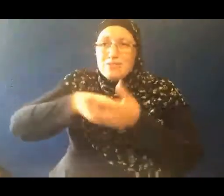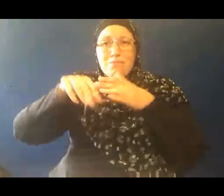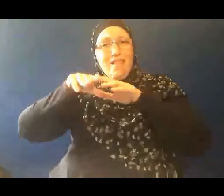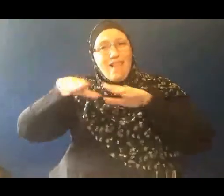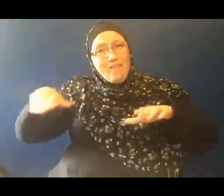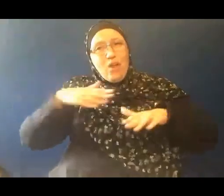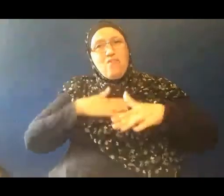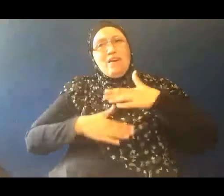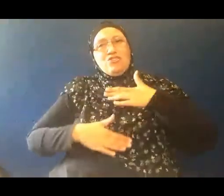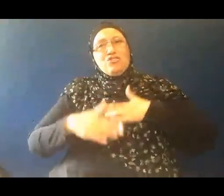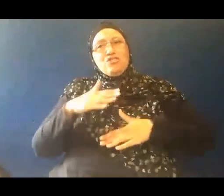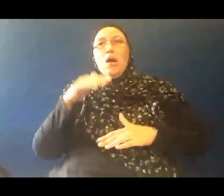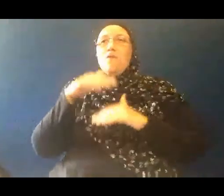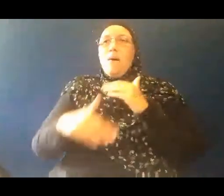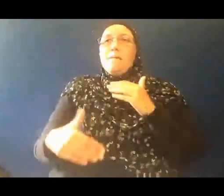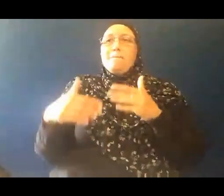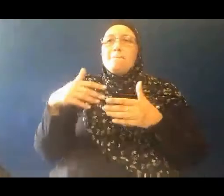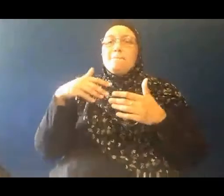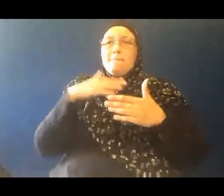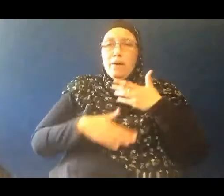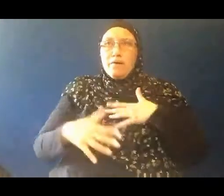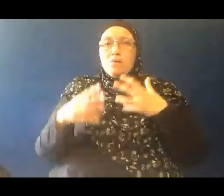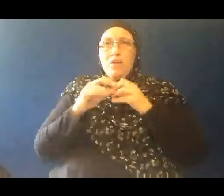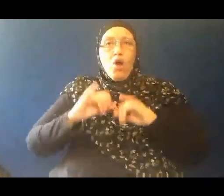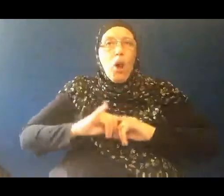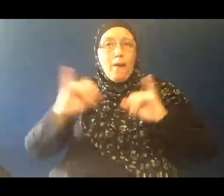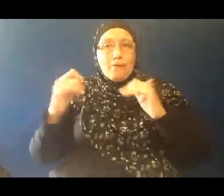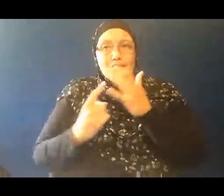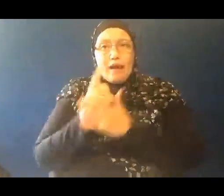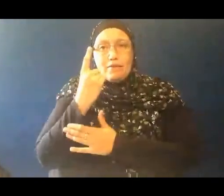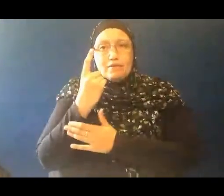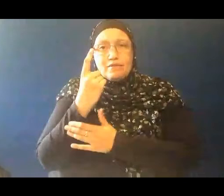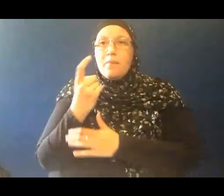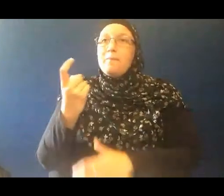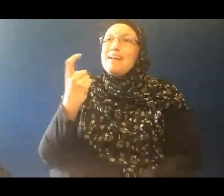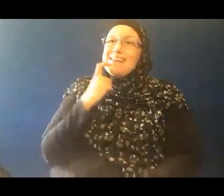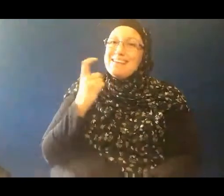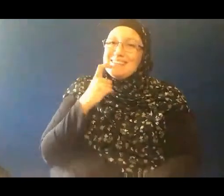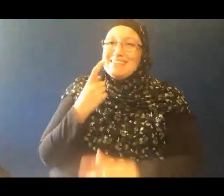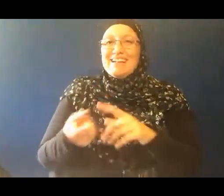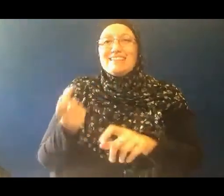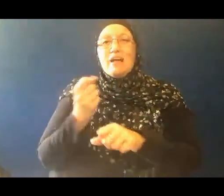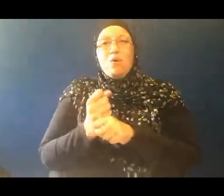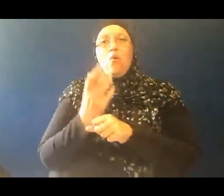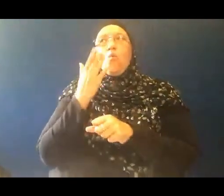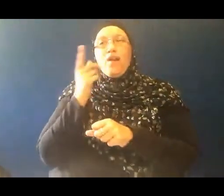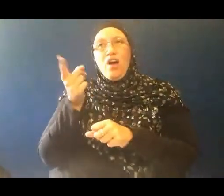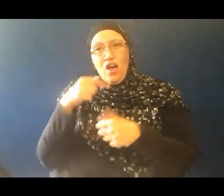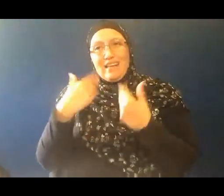is patience against calamities of life. And the easiest example is when you are tested with your